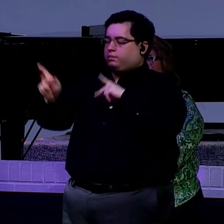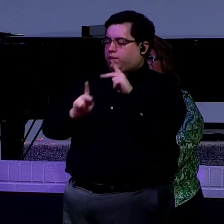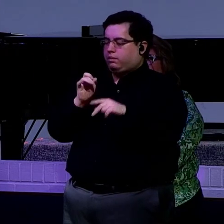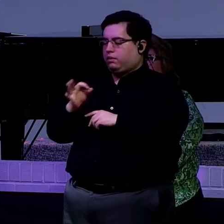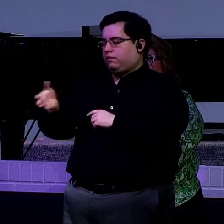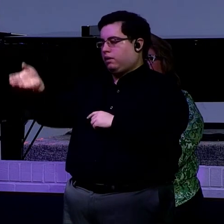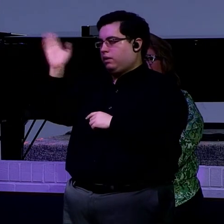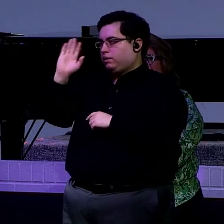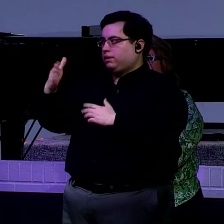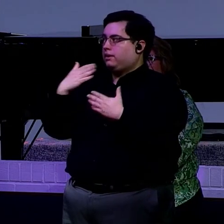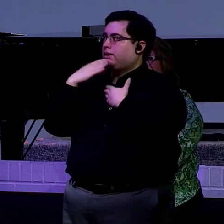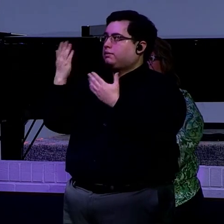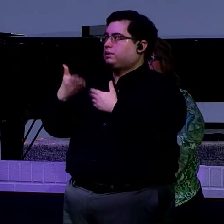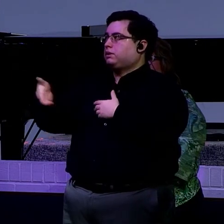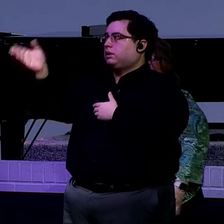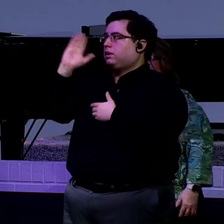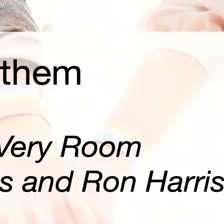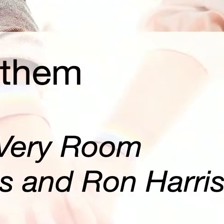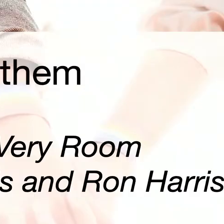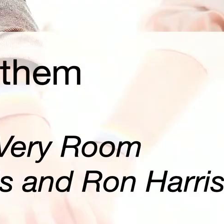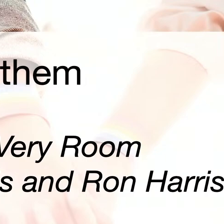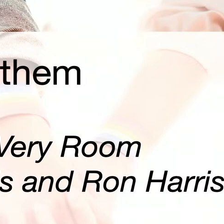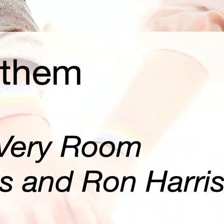God. Thanks be to God."